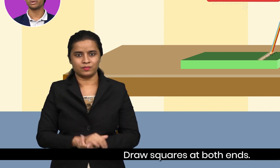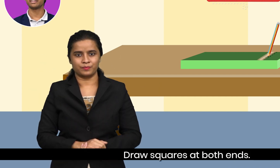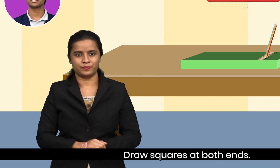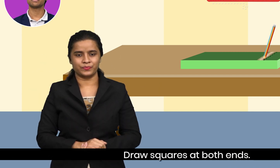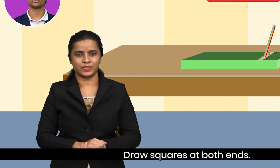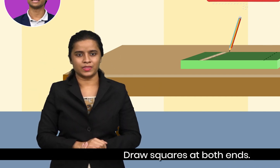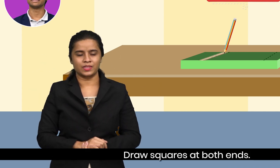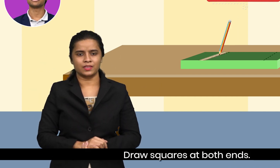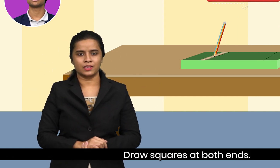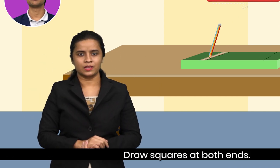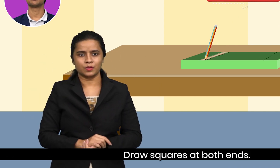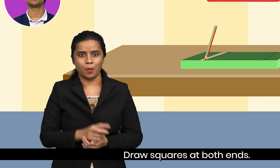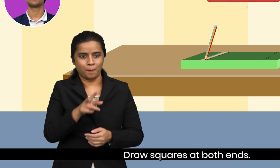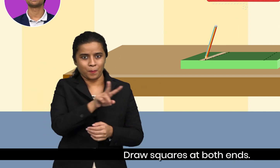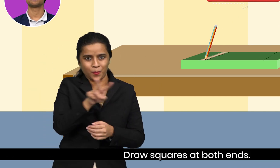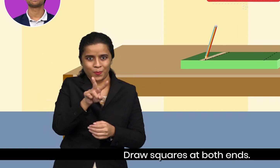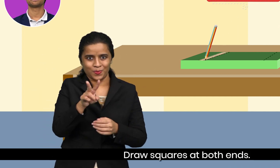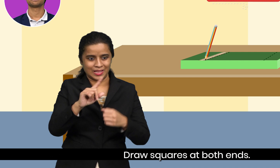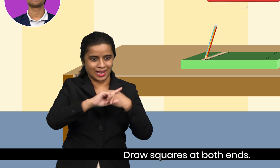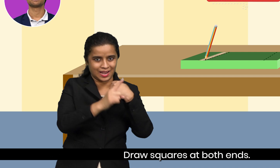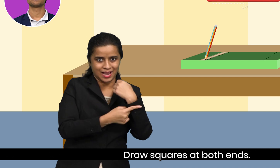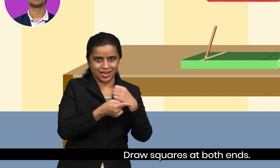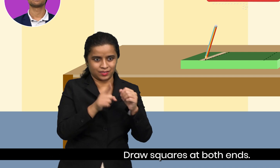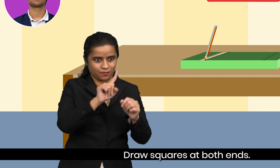Draw squares at both ends.